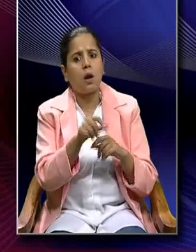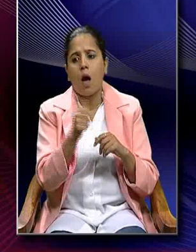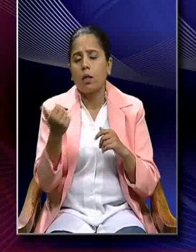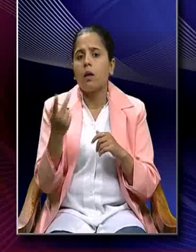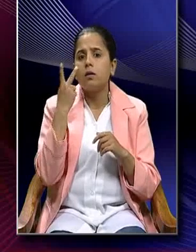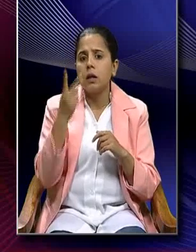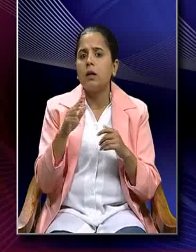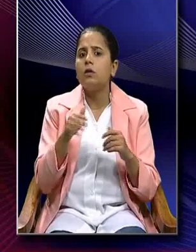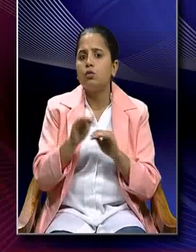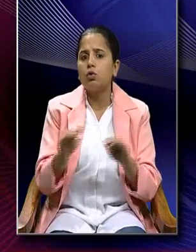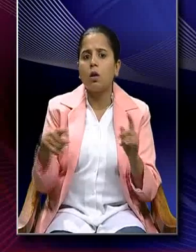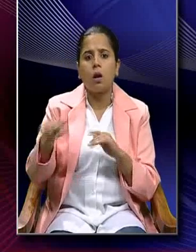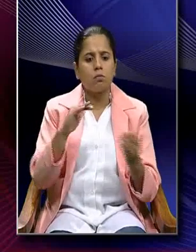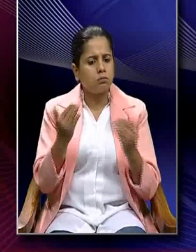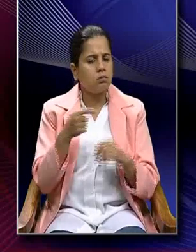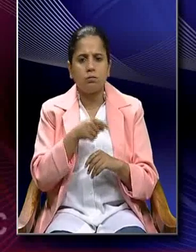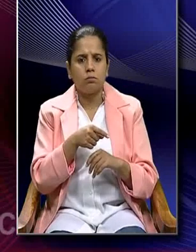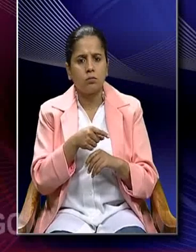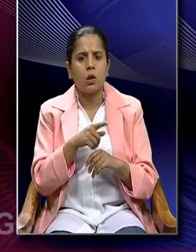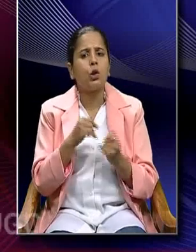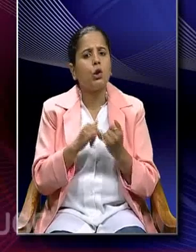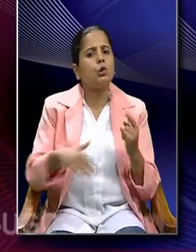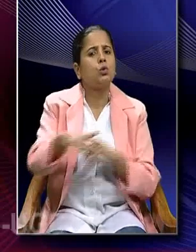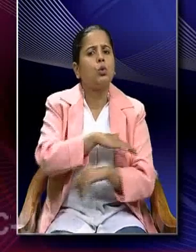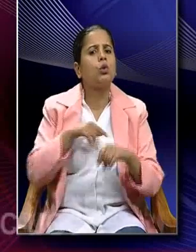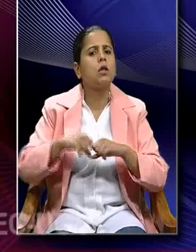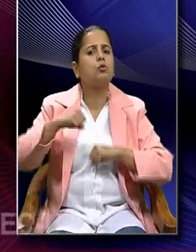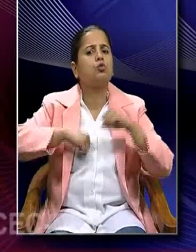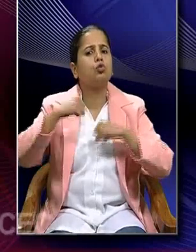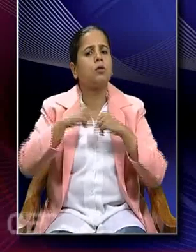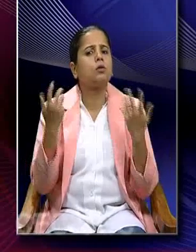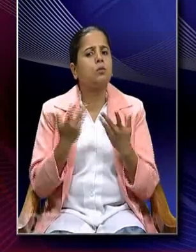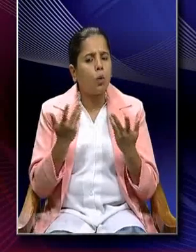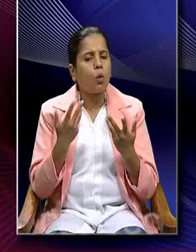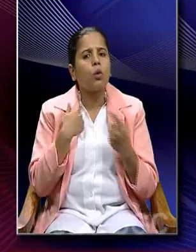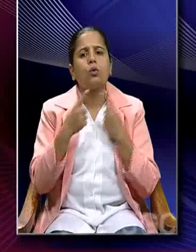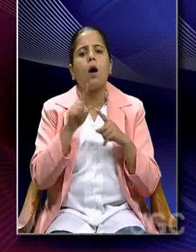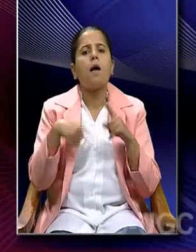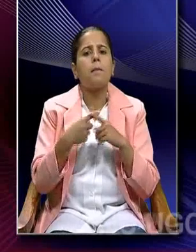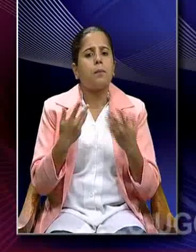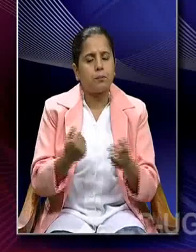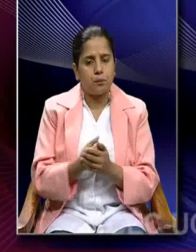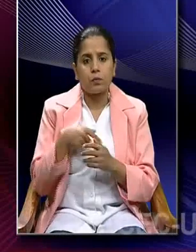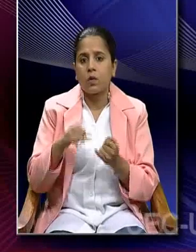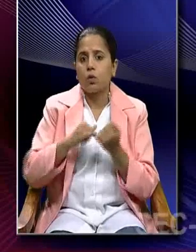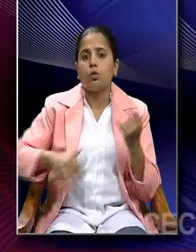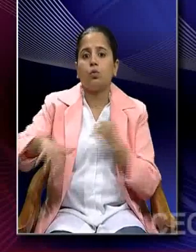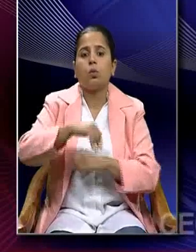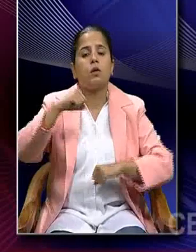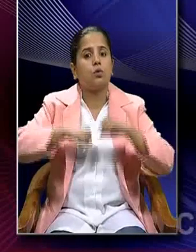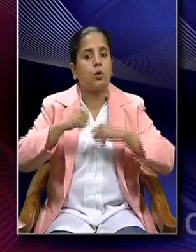children. What is the social structure which we are talking about? Social structure means the way